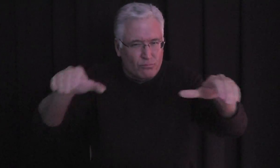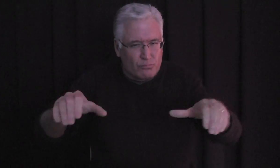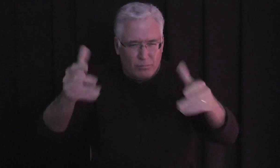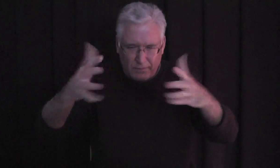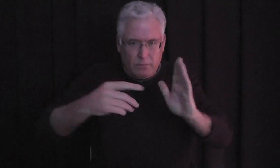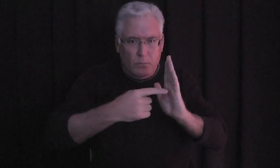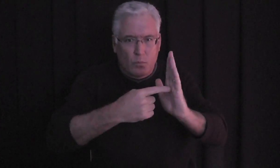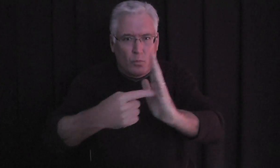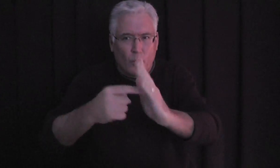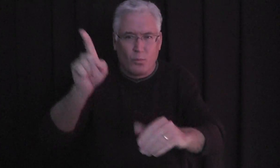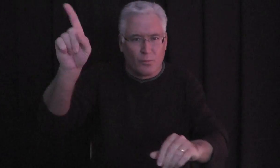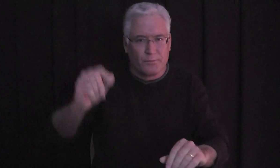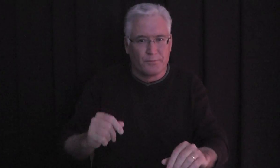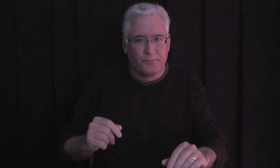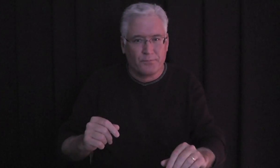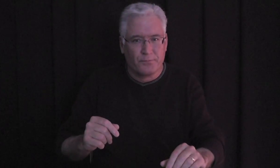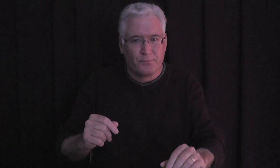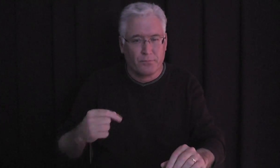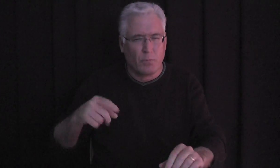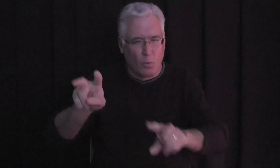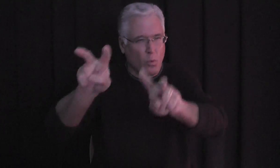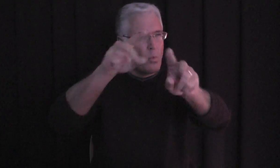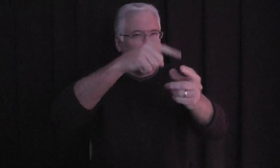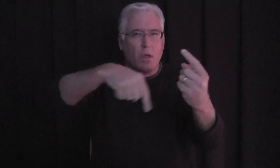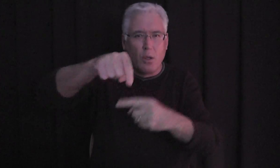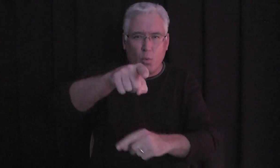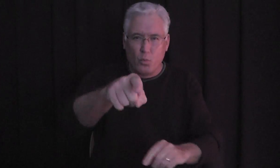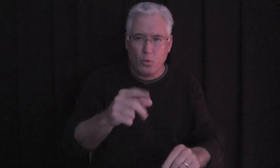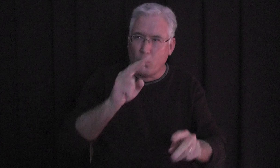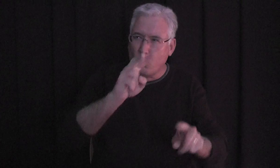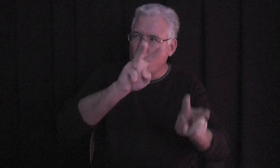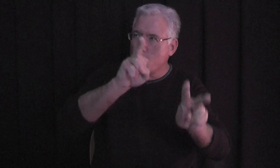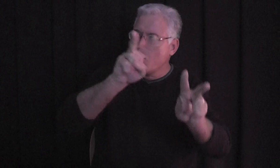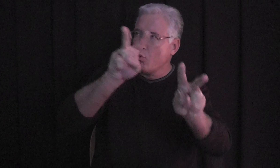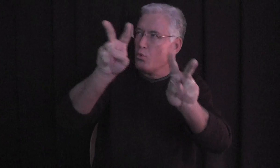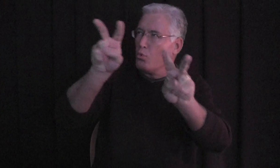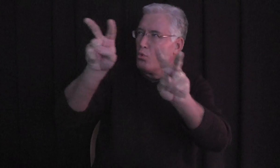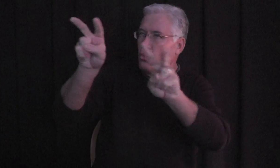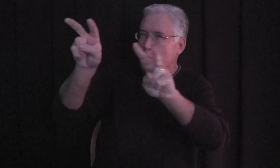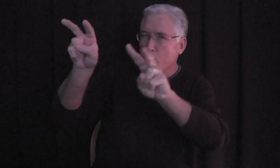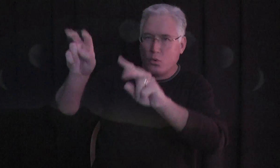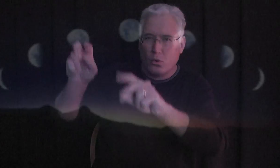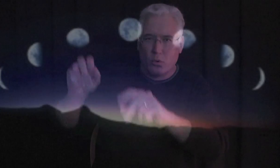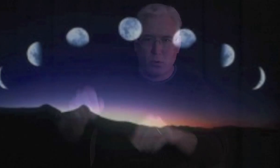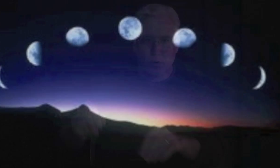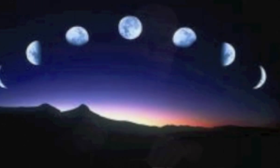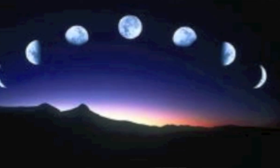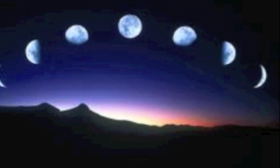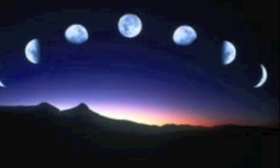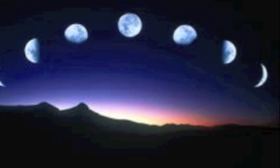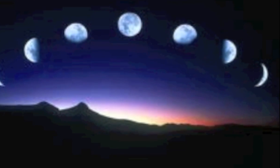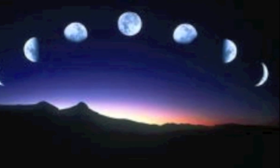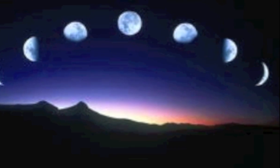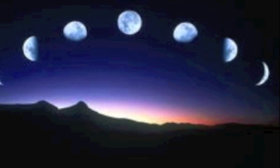the things that he has created. He shows himself. Just look around you. Just look around.